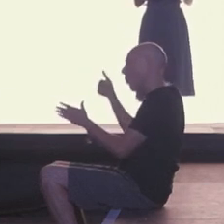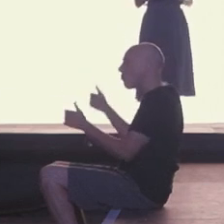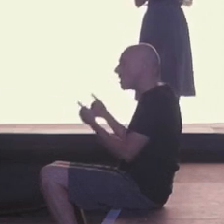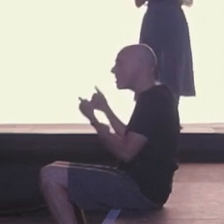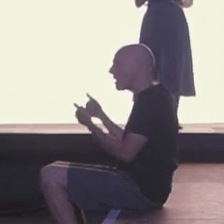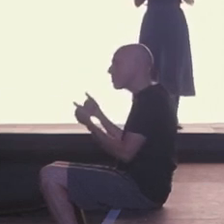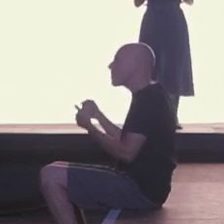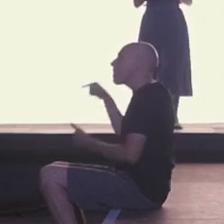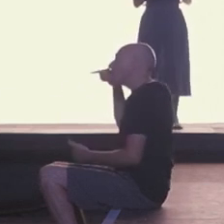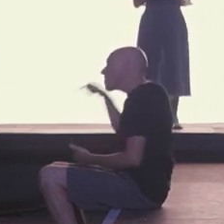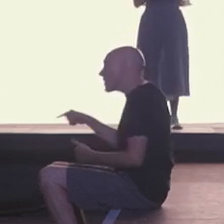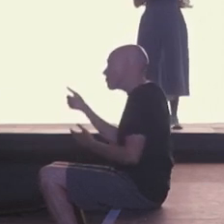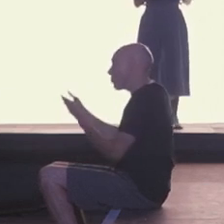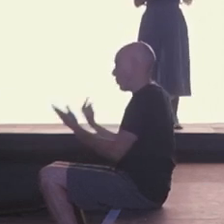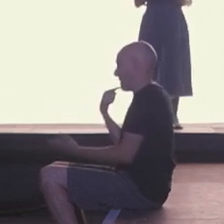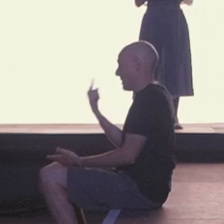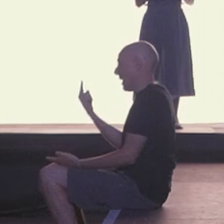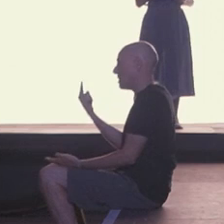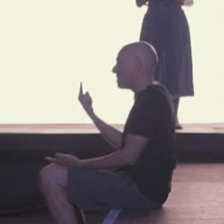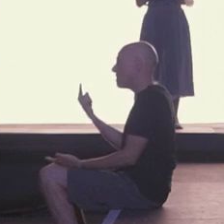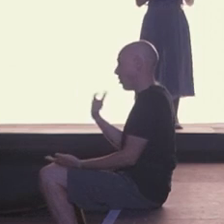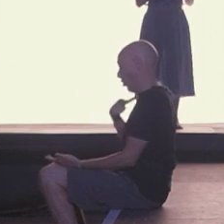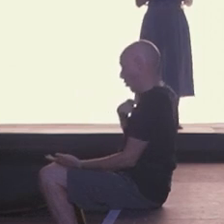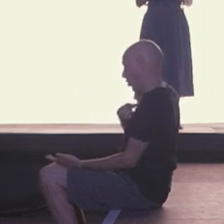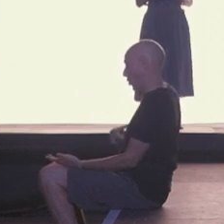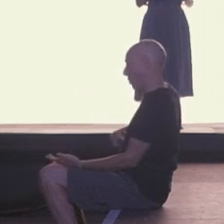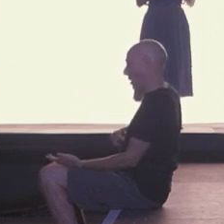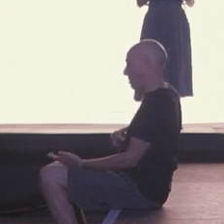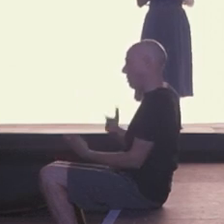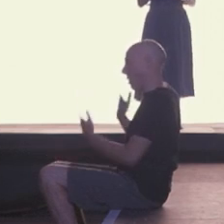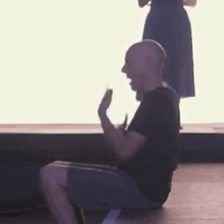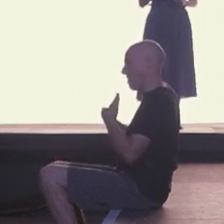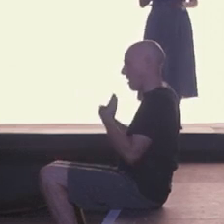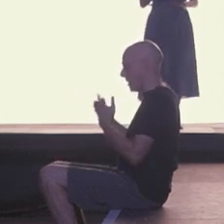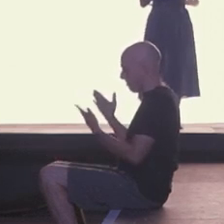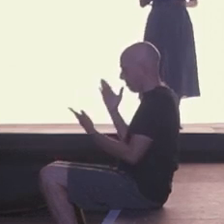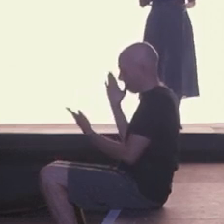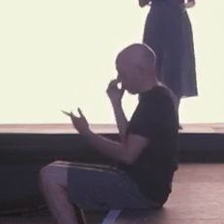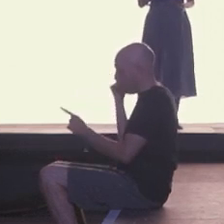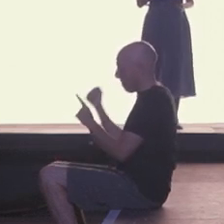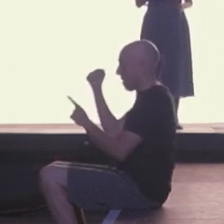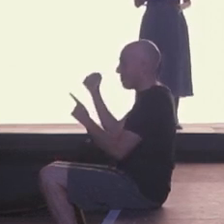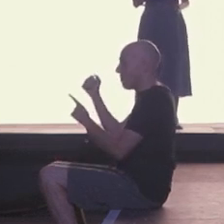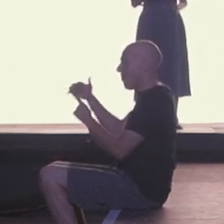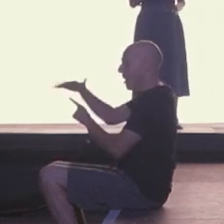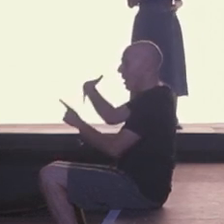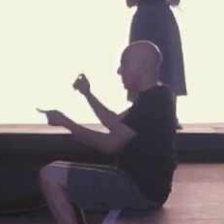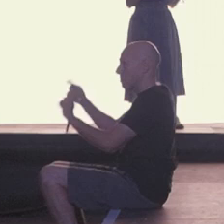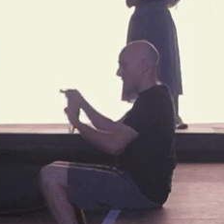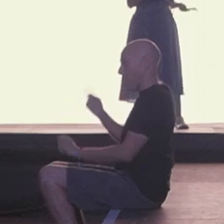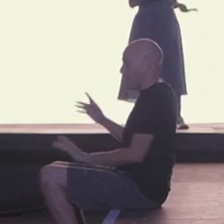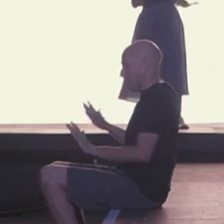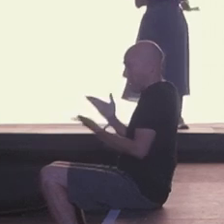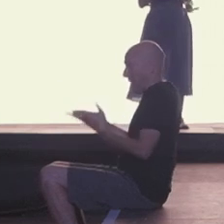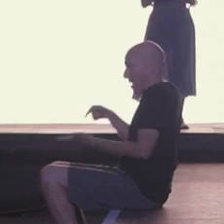that unequivocally, without doubt, human activity is responsible for the extreme climate change we are facing. It